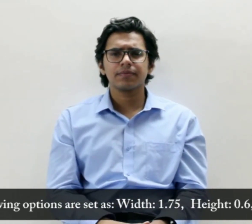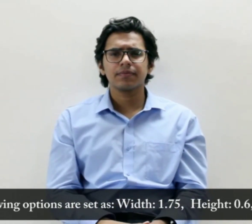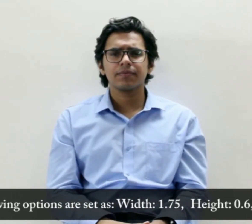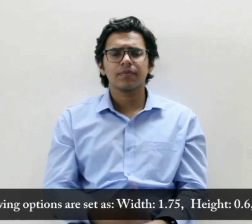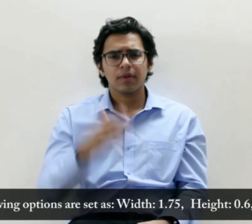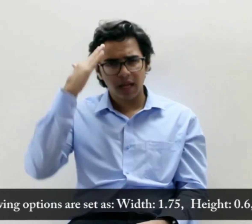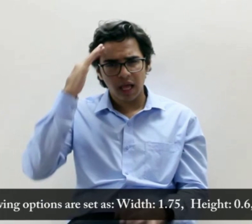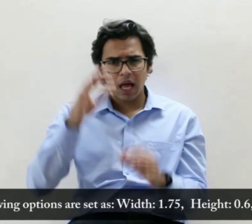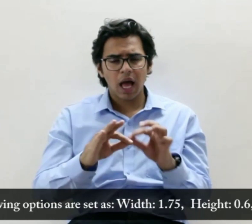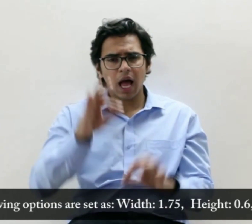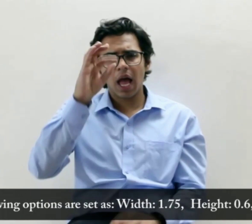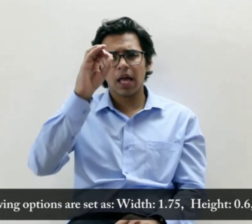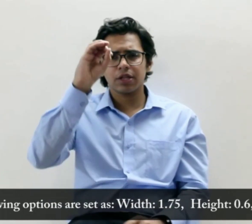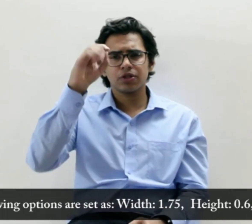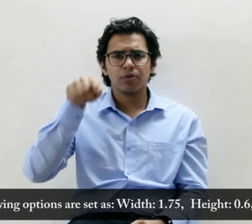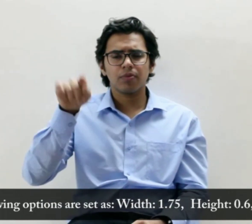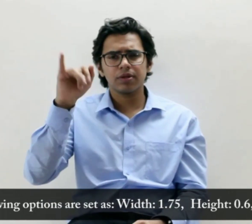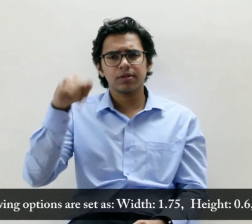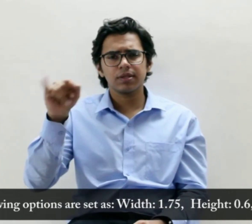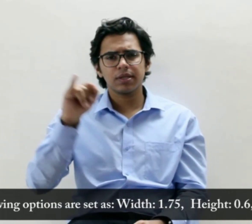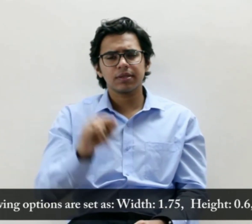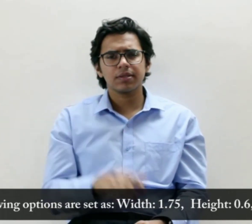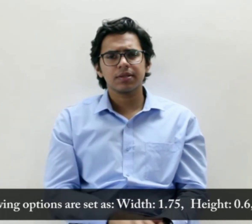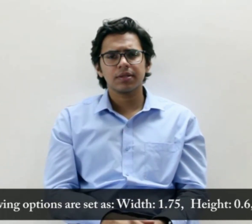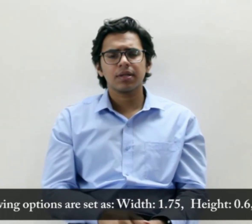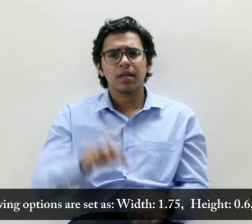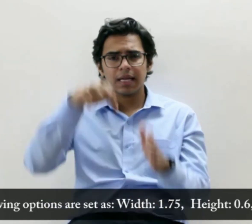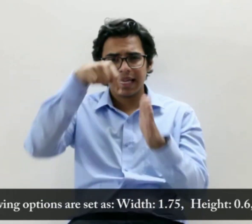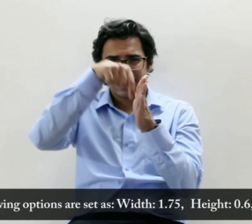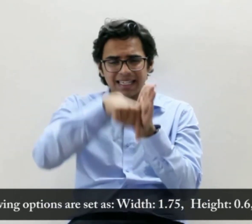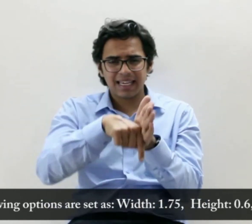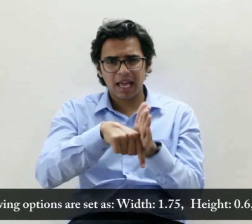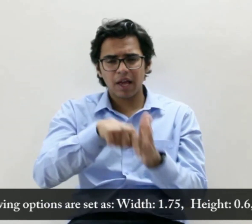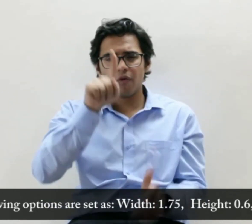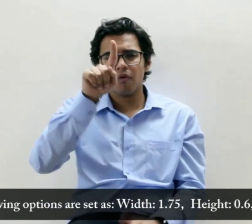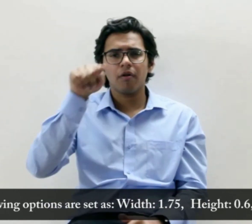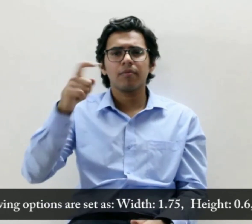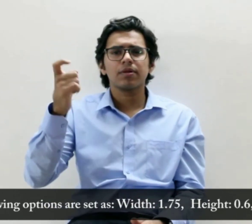height 0.6, depth 1.75.